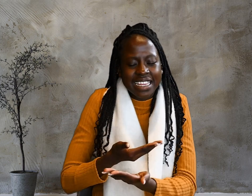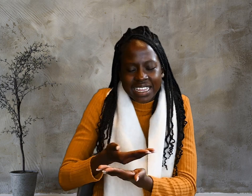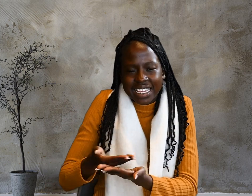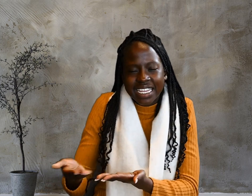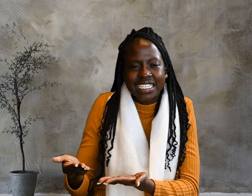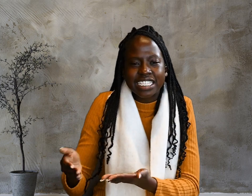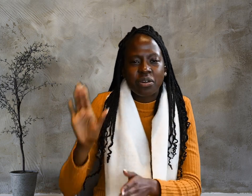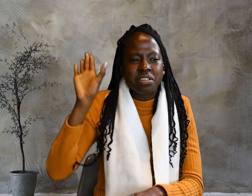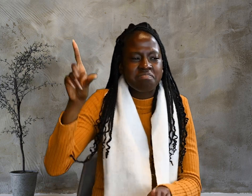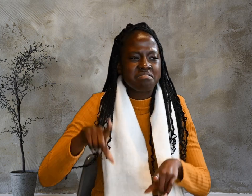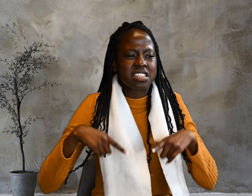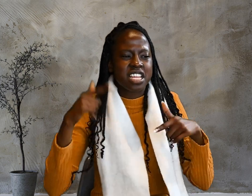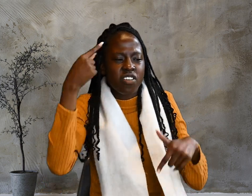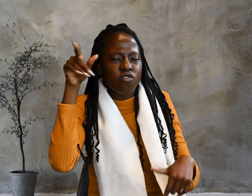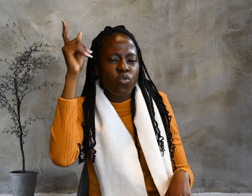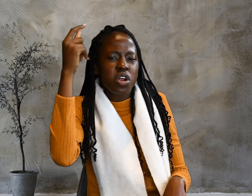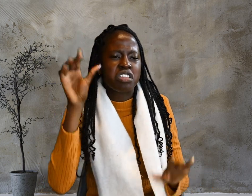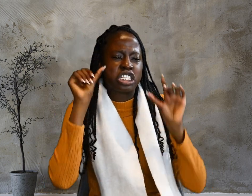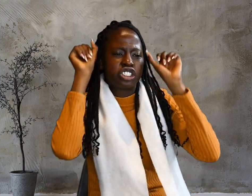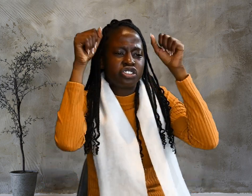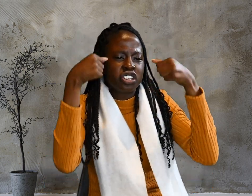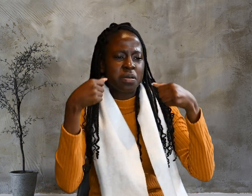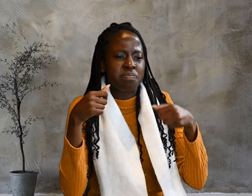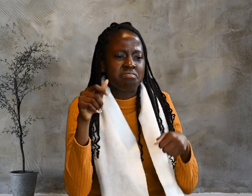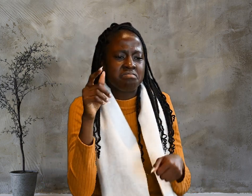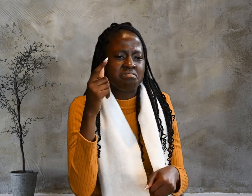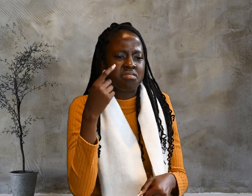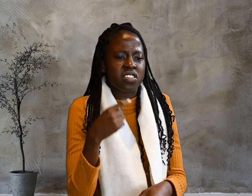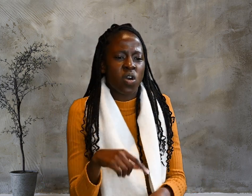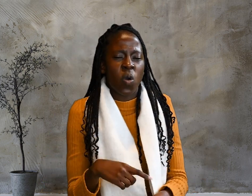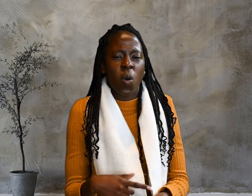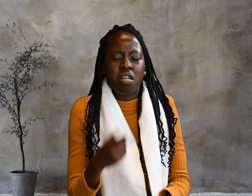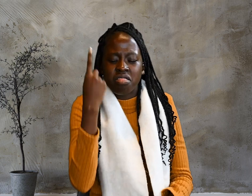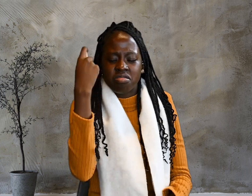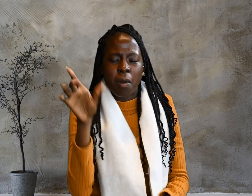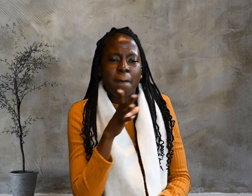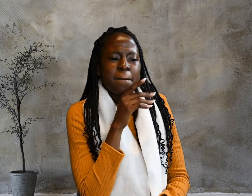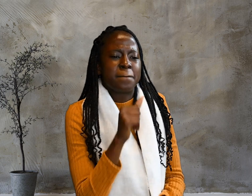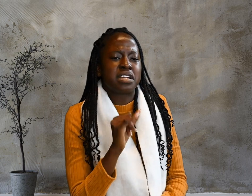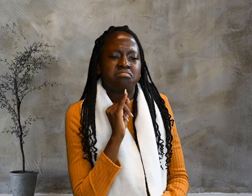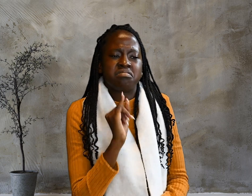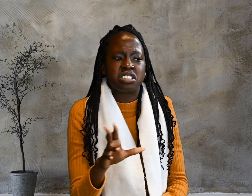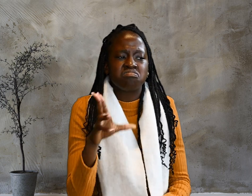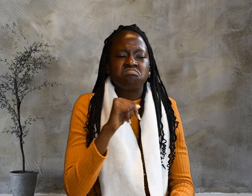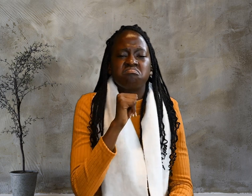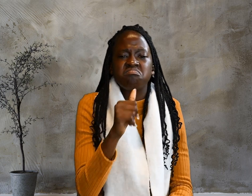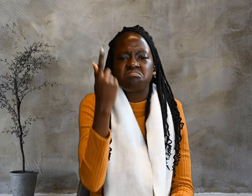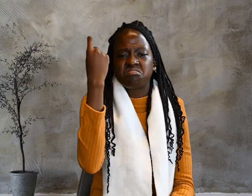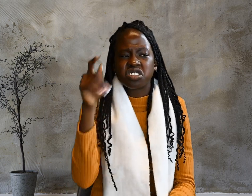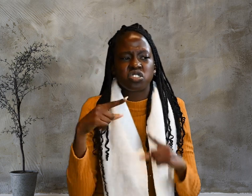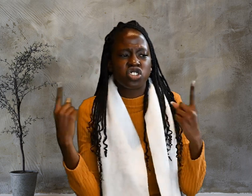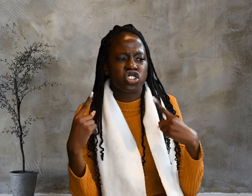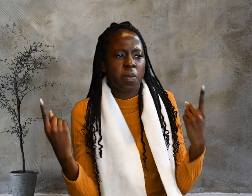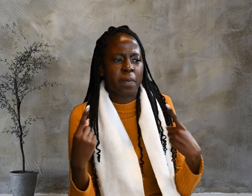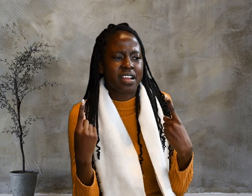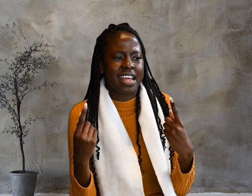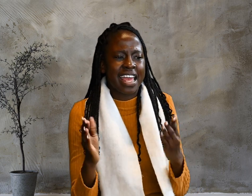down his life for the sheep. The hired hand is not the shepherd and does